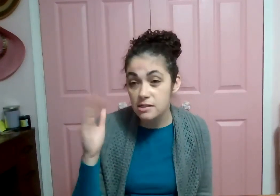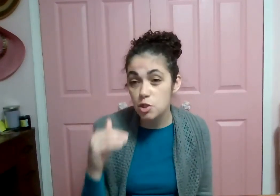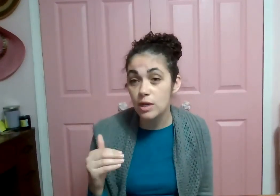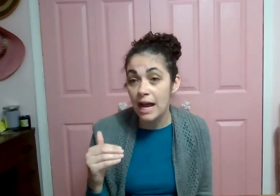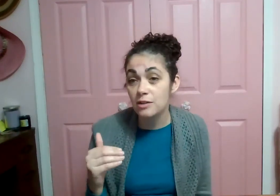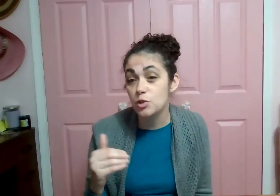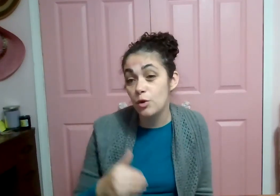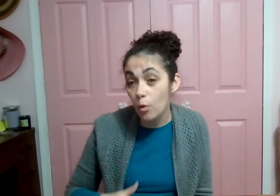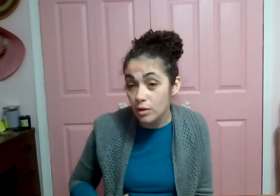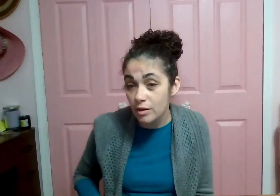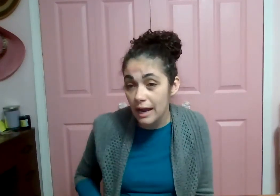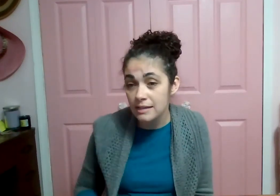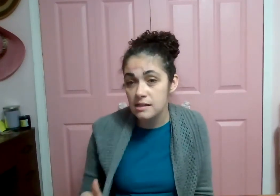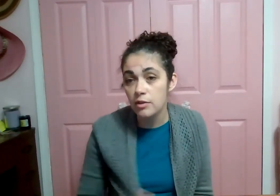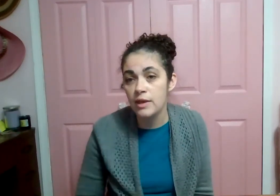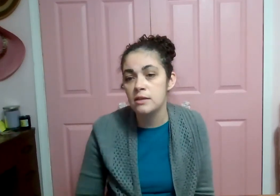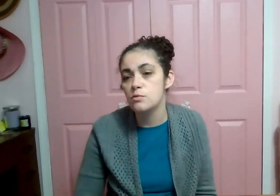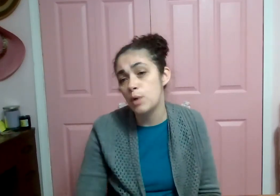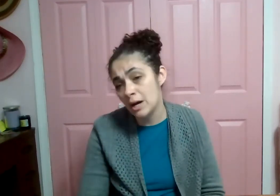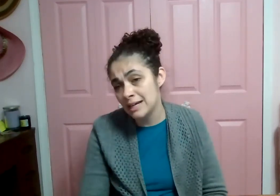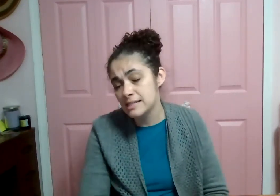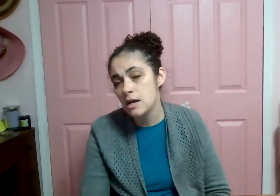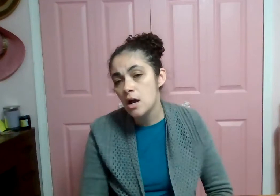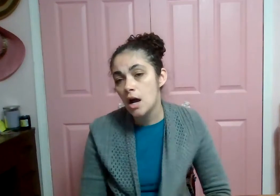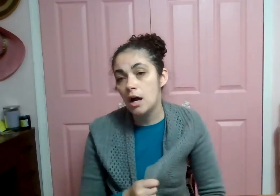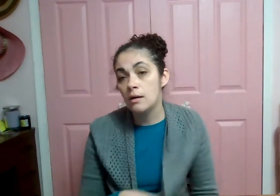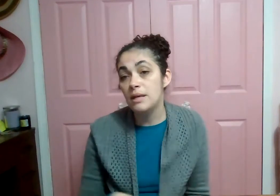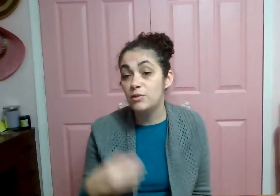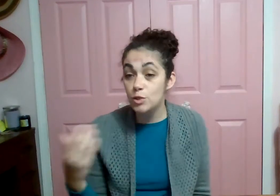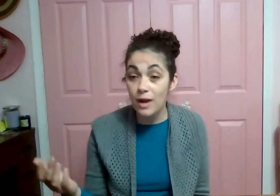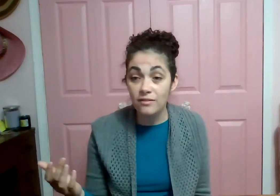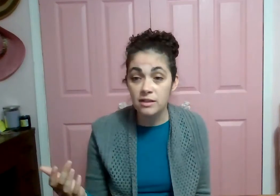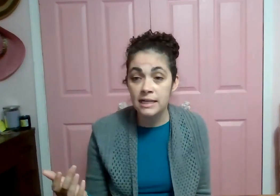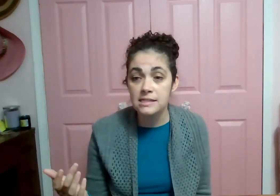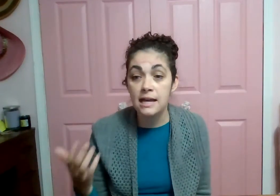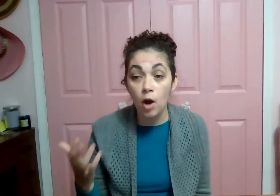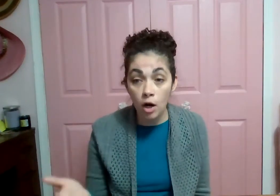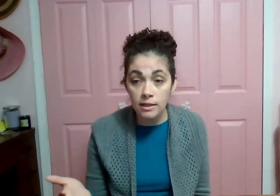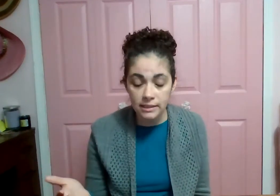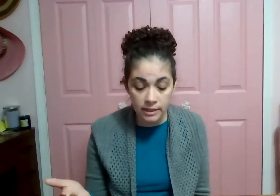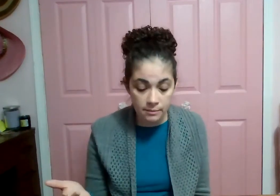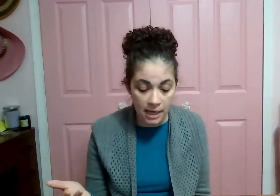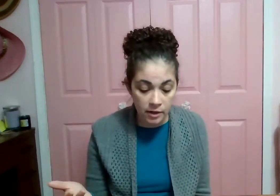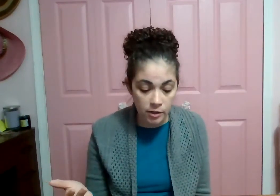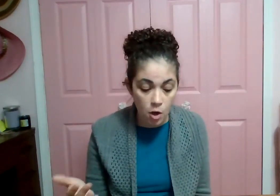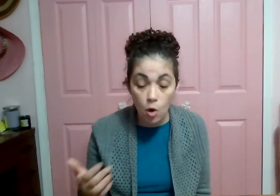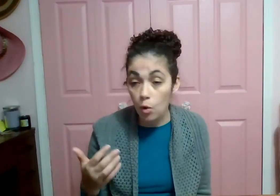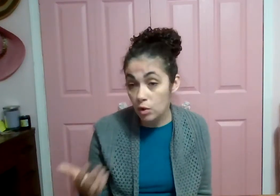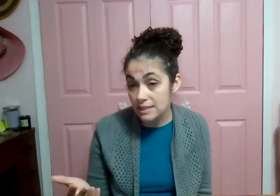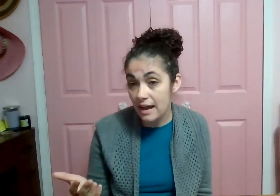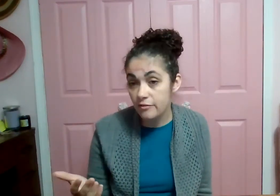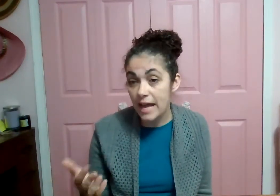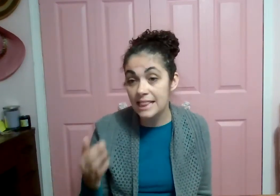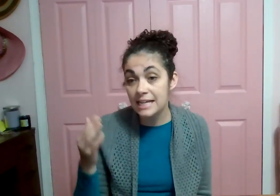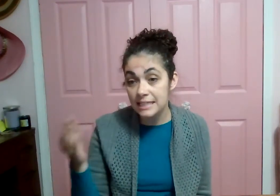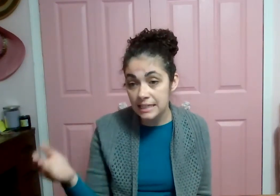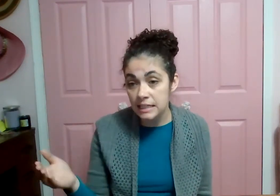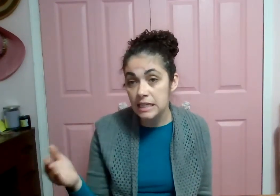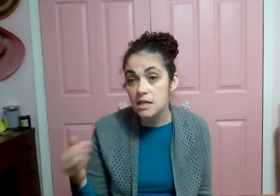places you can actually order ASL things, products. If you do have clients that are hearing impaired or deaf and they need